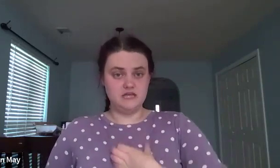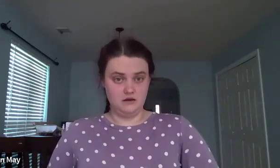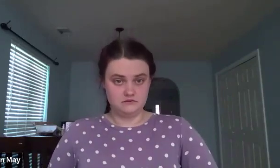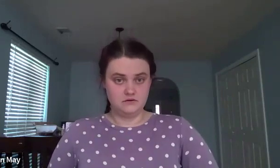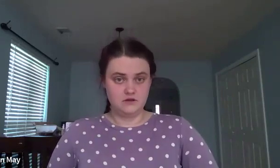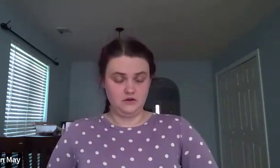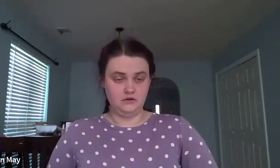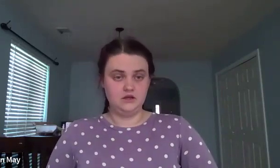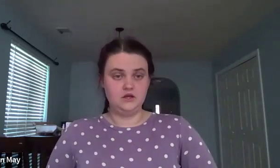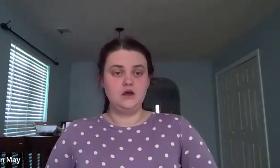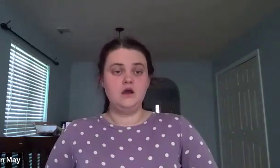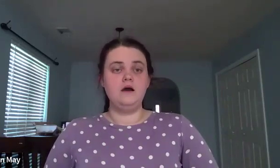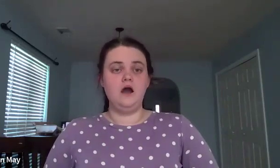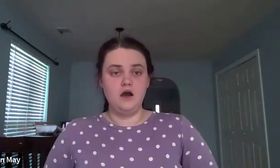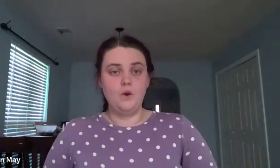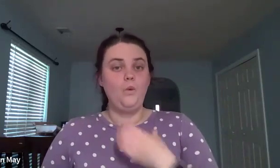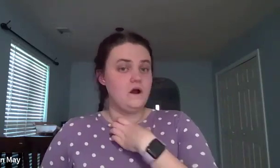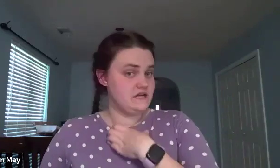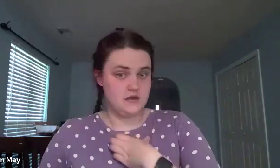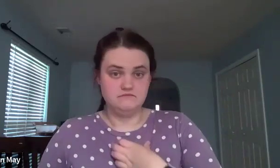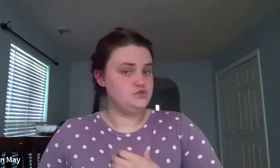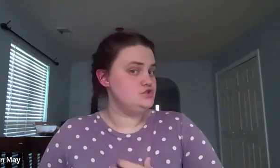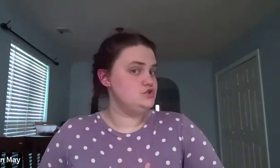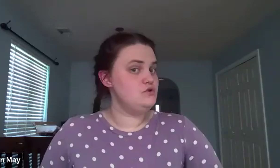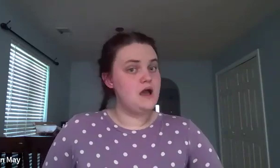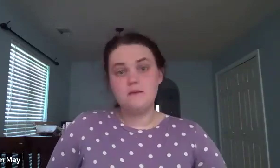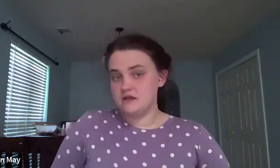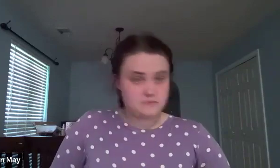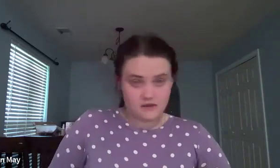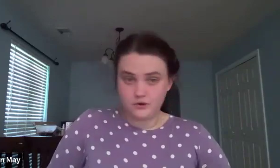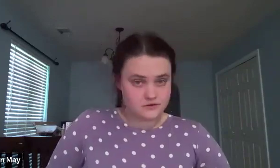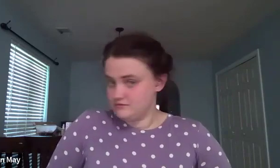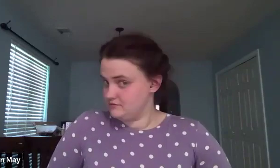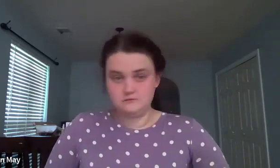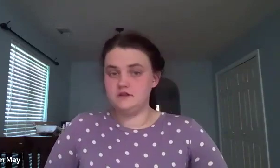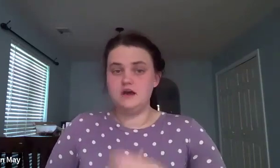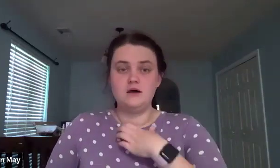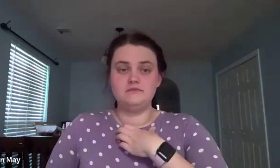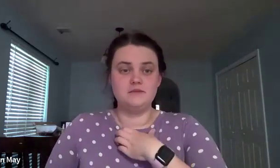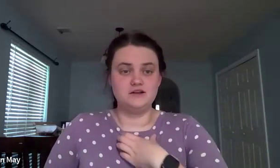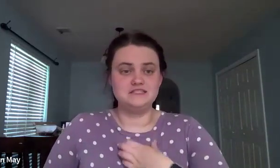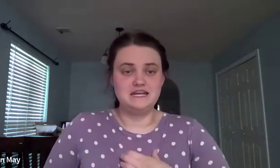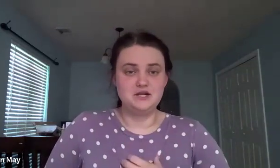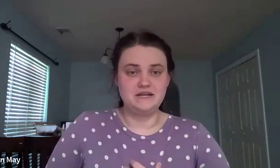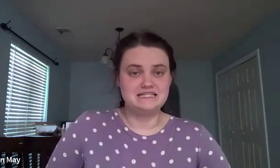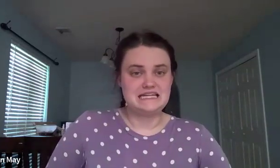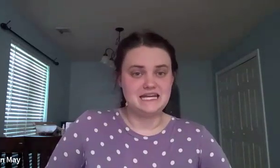down. Hungry. One time. Do not bounce back and forth. I'm not gonna say it here, but it's not